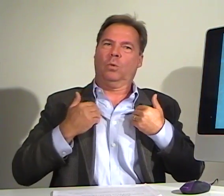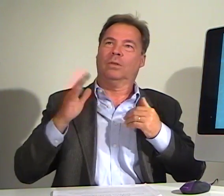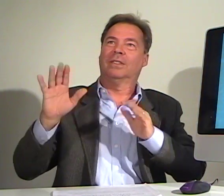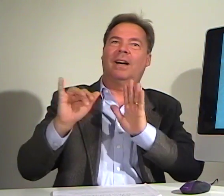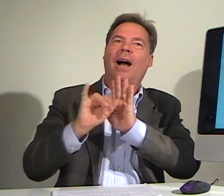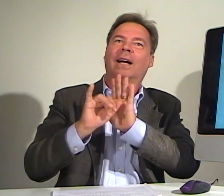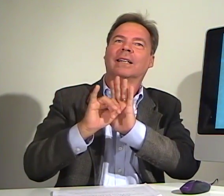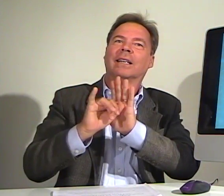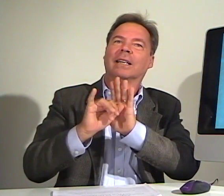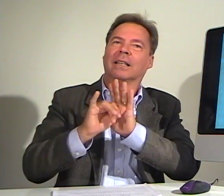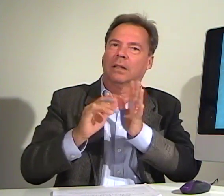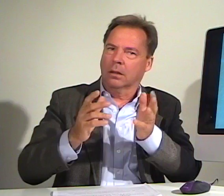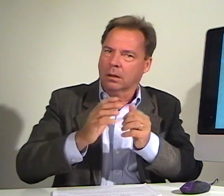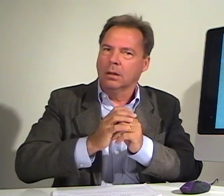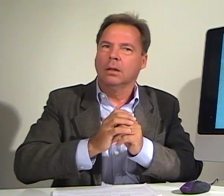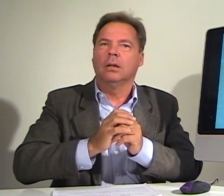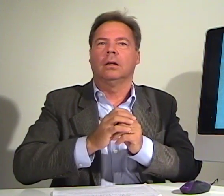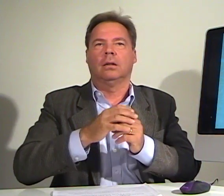and deaf youth identity.